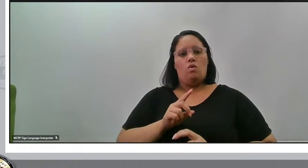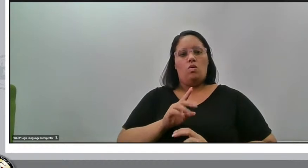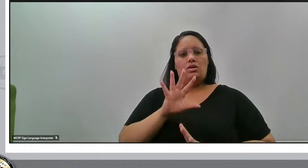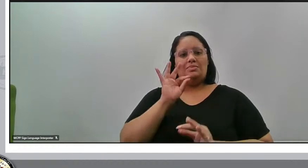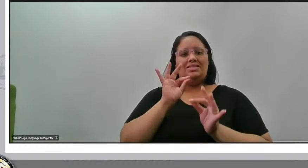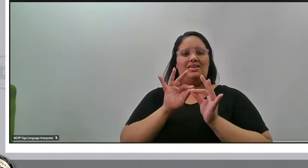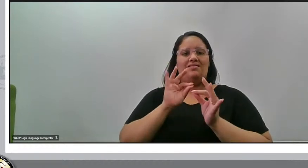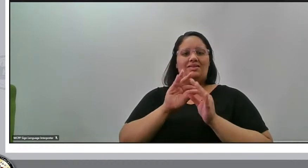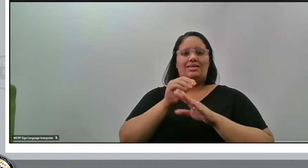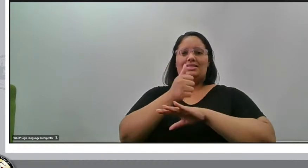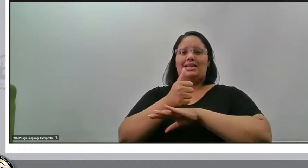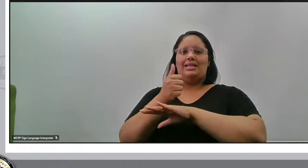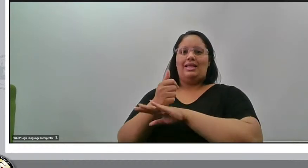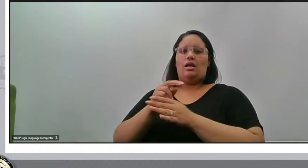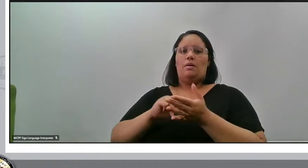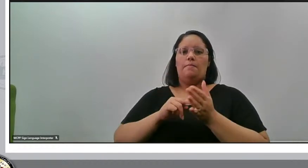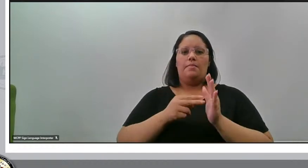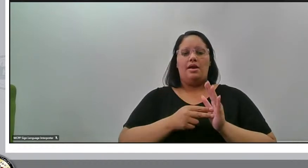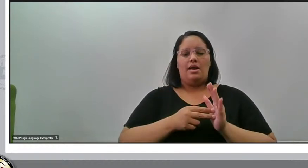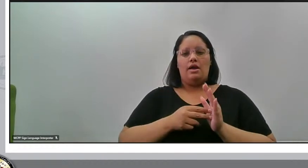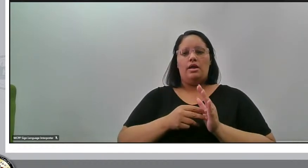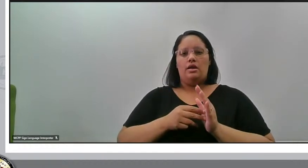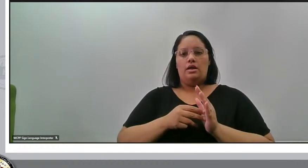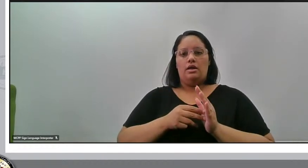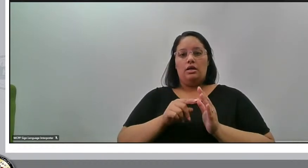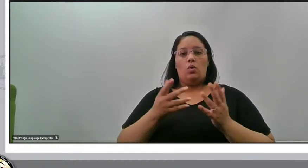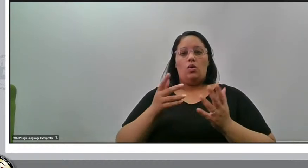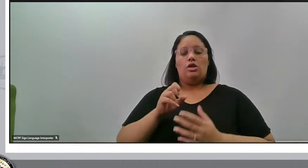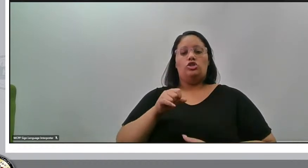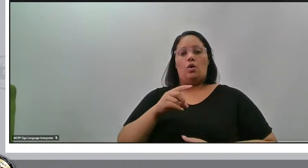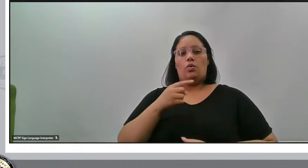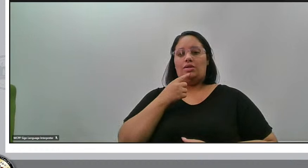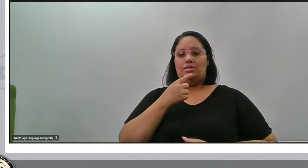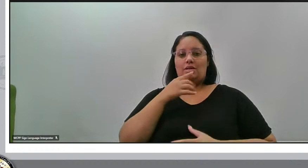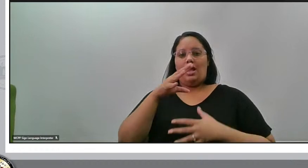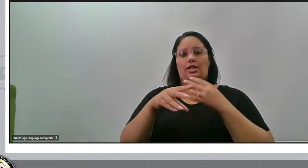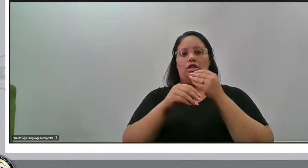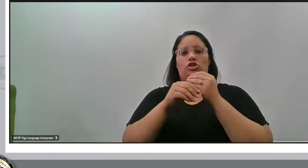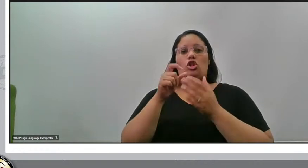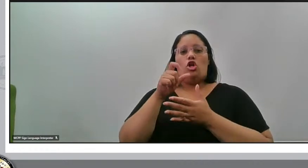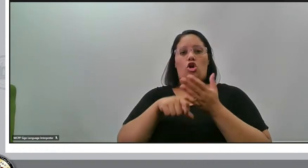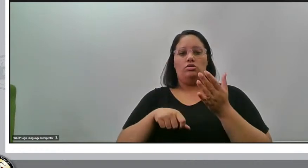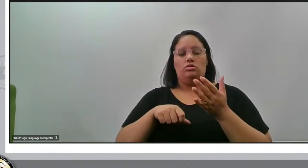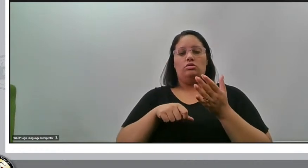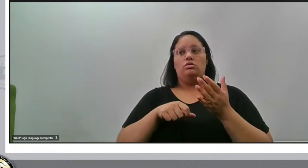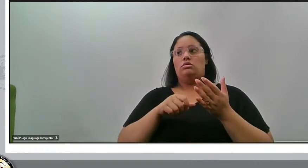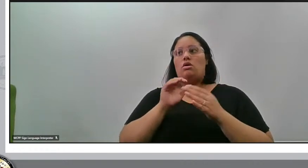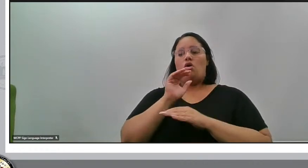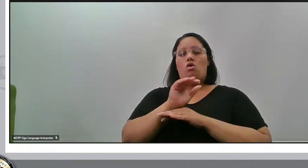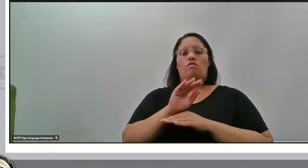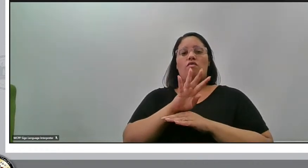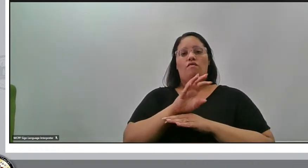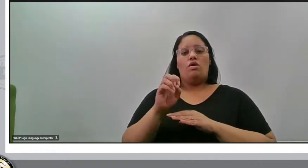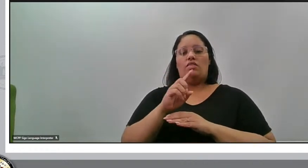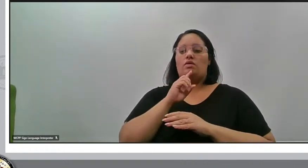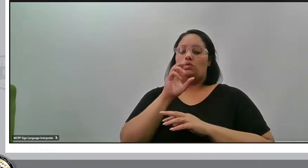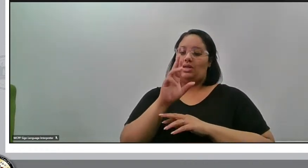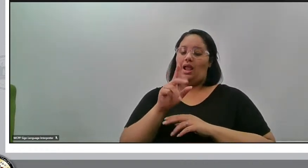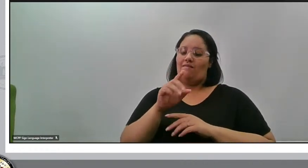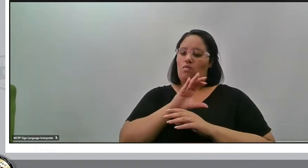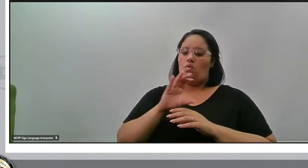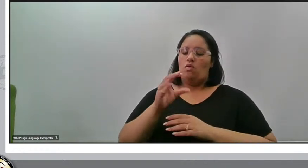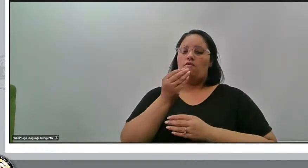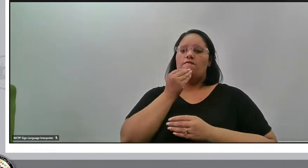specific sittings that are planned, where Mr. Jawadin said that the additional amount of, I think it was just over 400,000 rand, was for